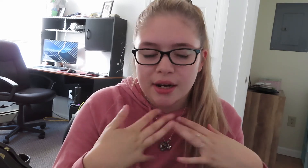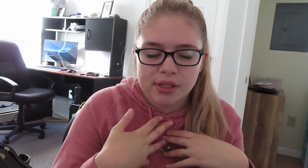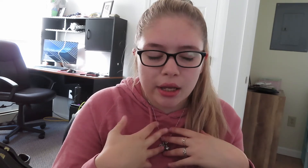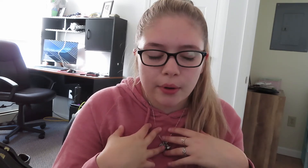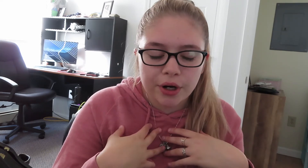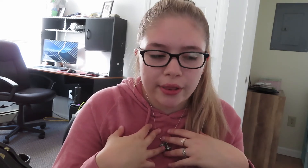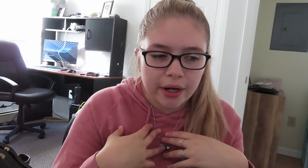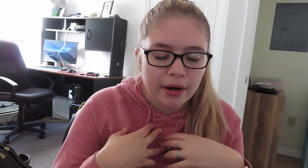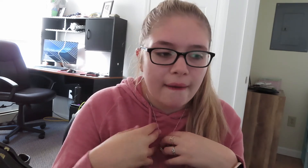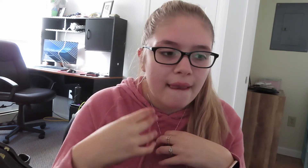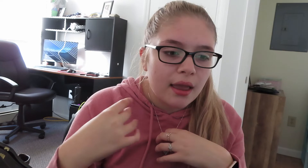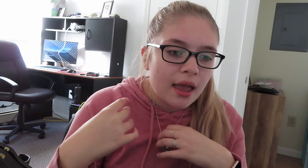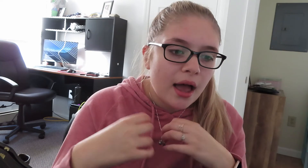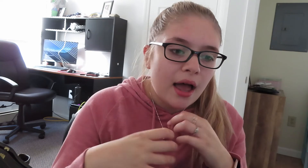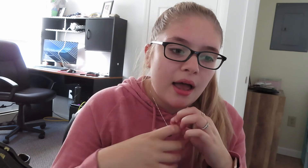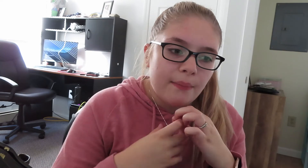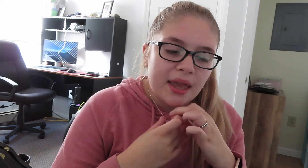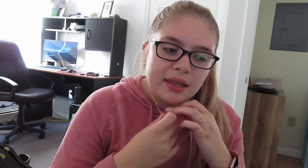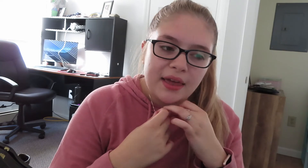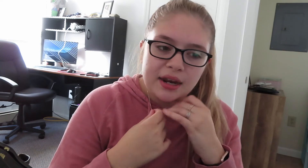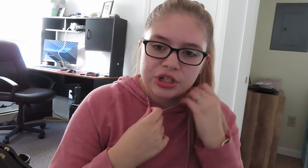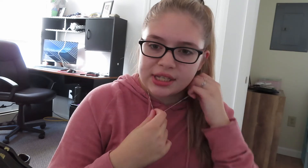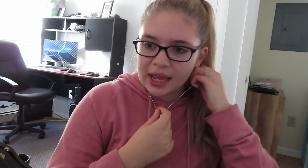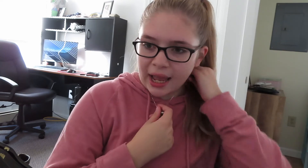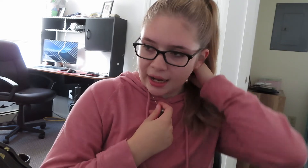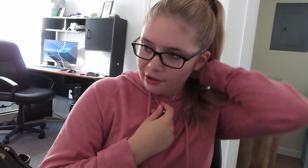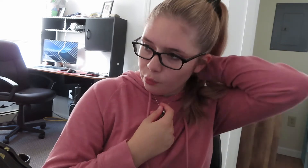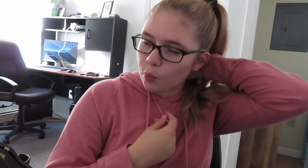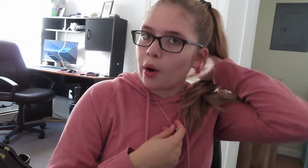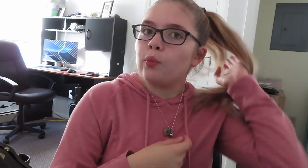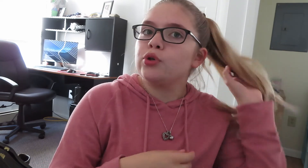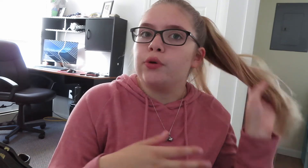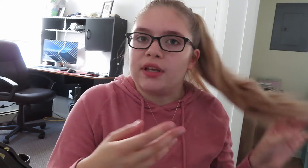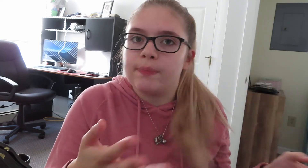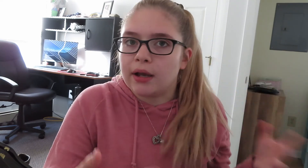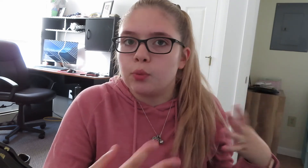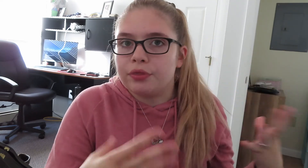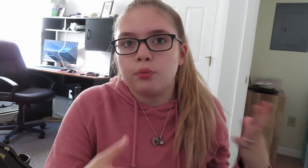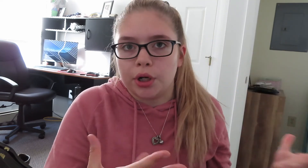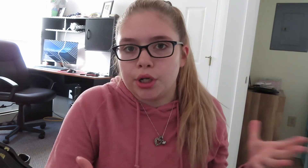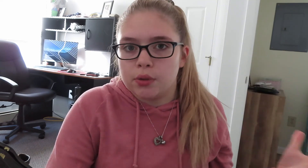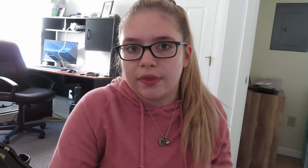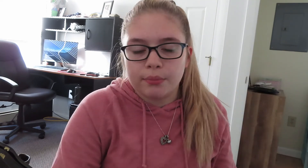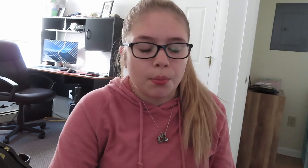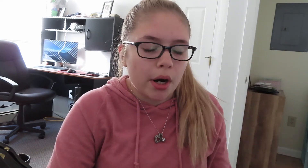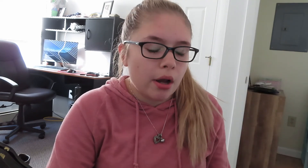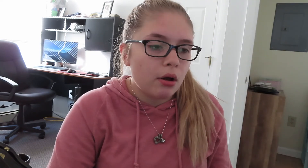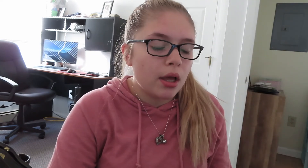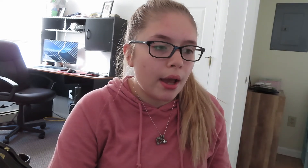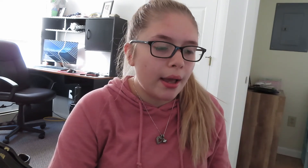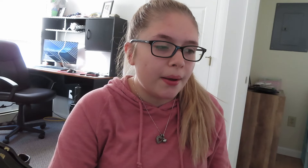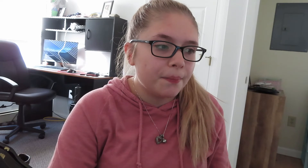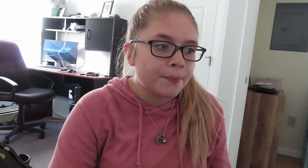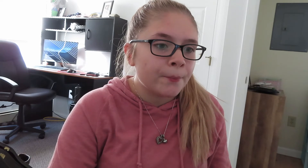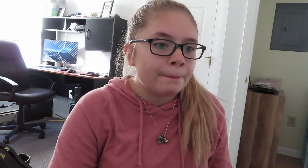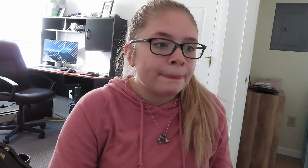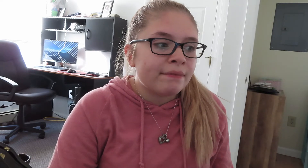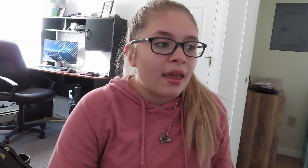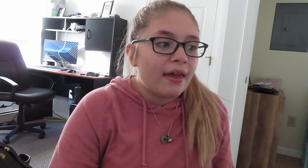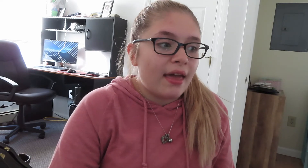that I was talking about earlier. And then just kind of what to expect, what we're going to do with them tomorrow. And